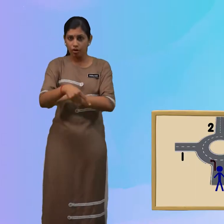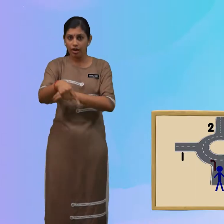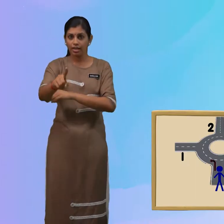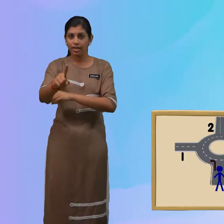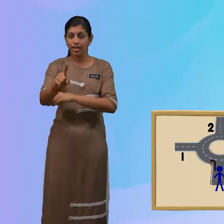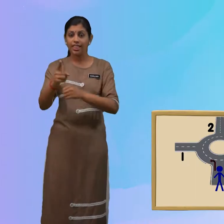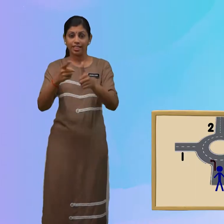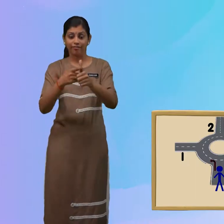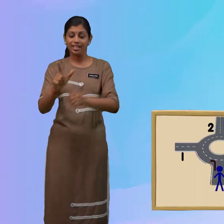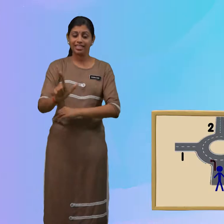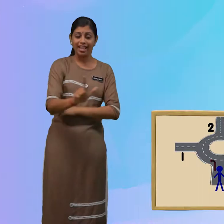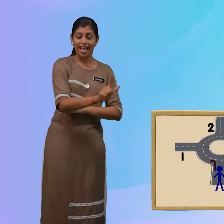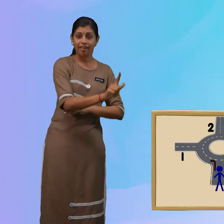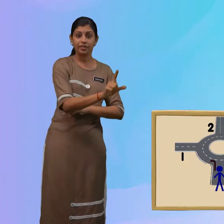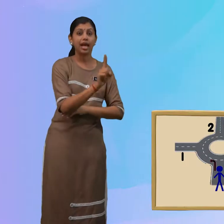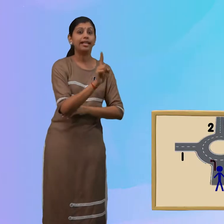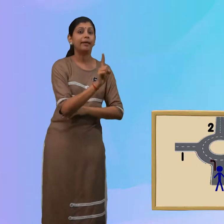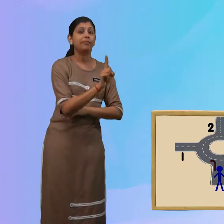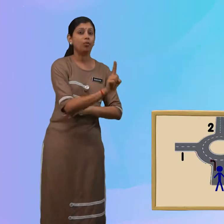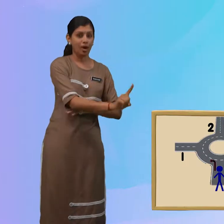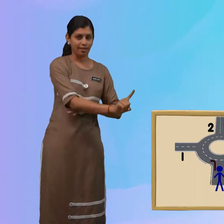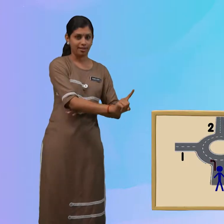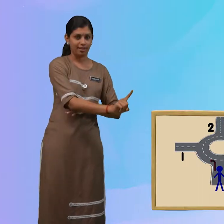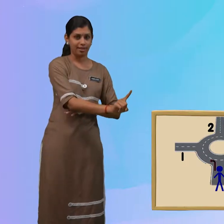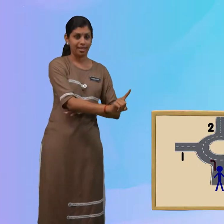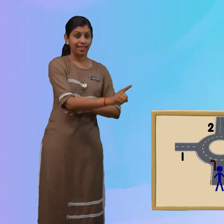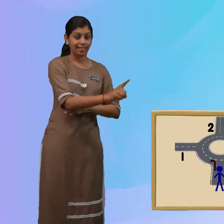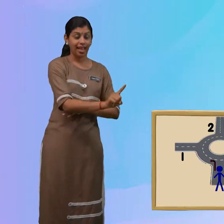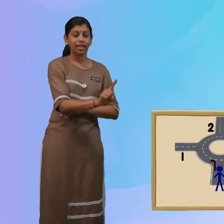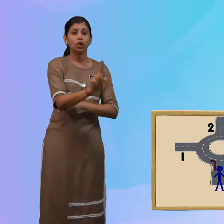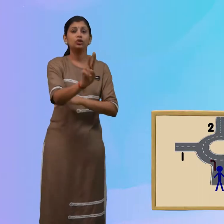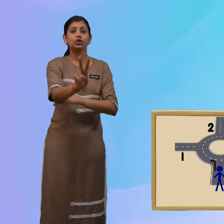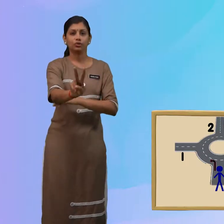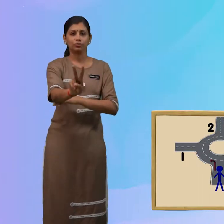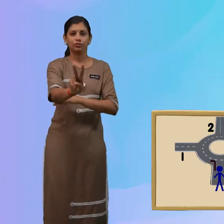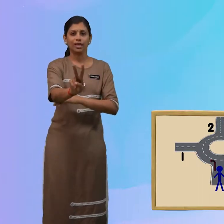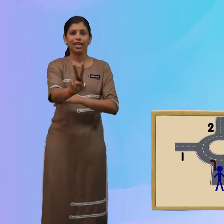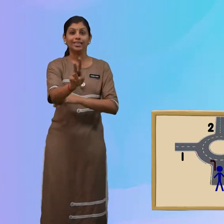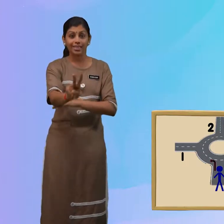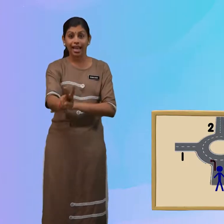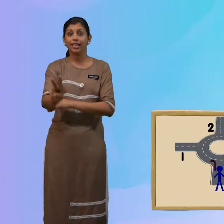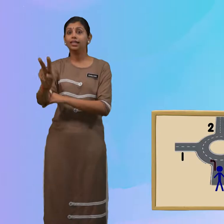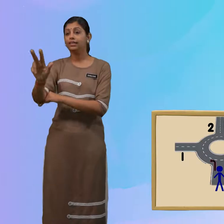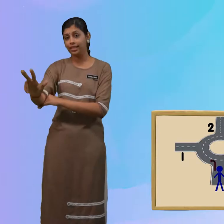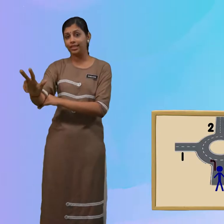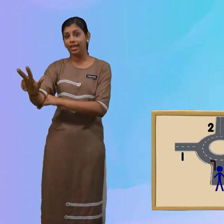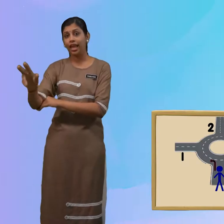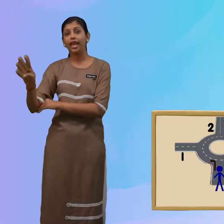Roundabout, the first left, number 1. Then 2, then 3, and